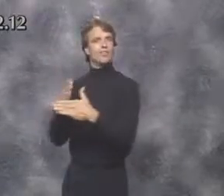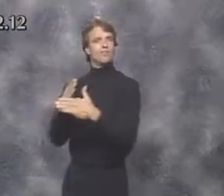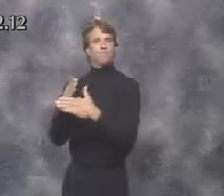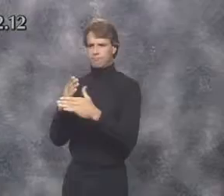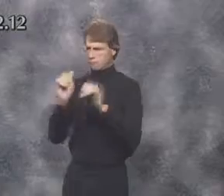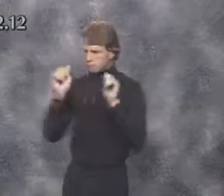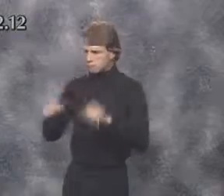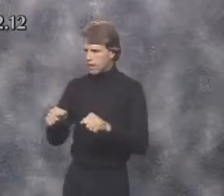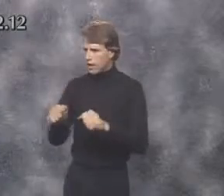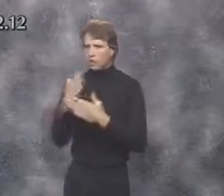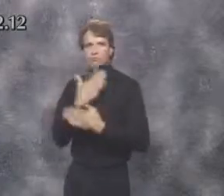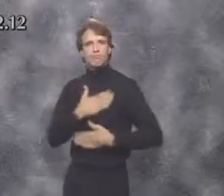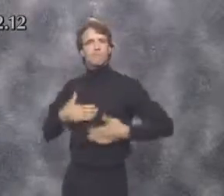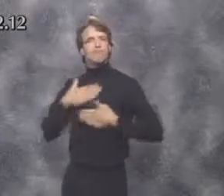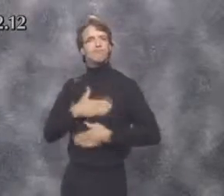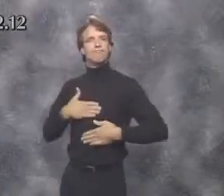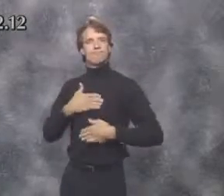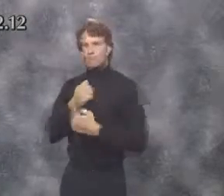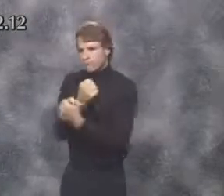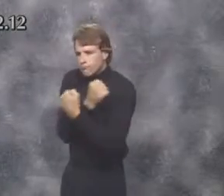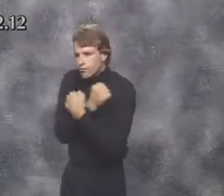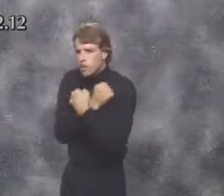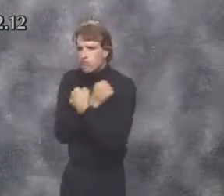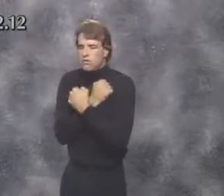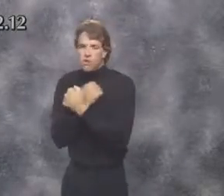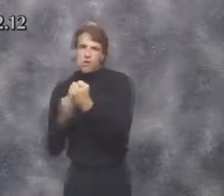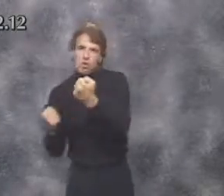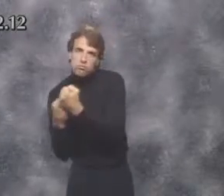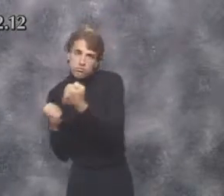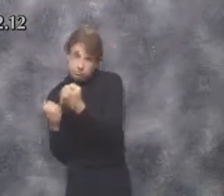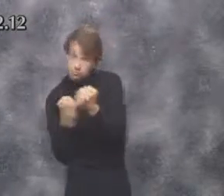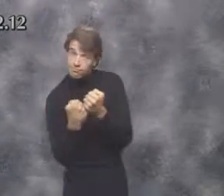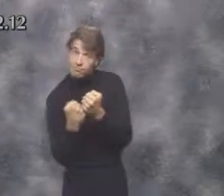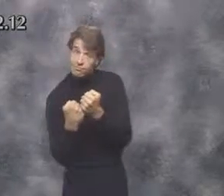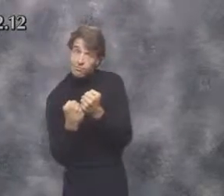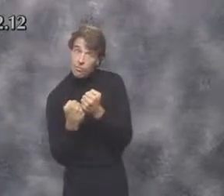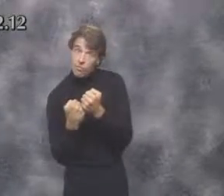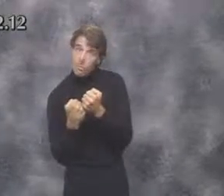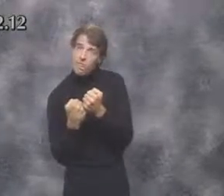sharing people that interact and enjoy themselves with loving support.